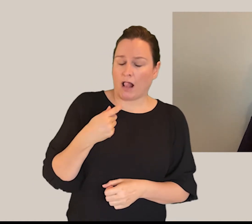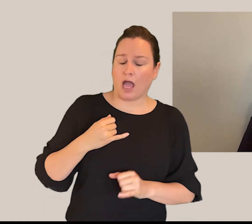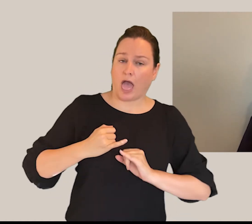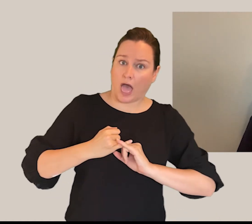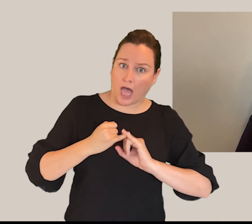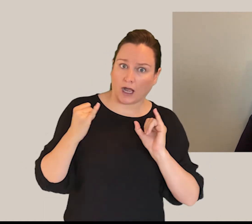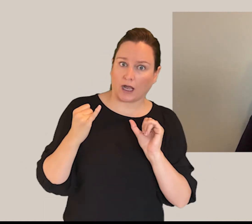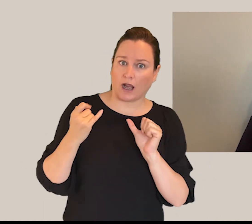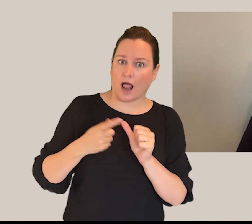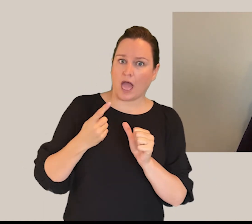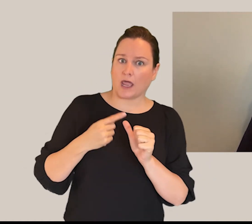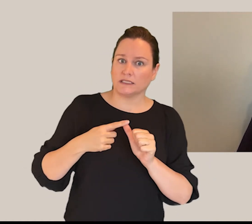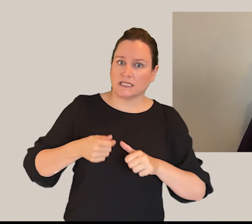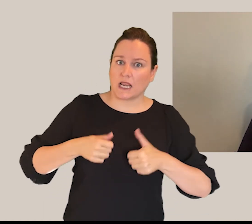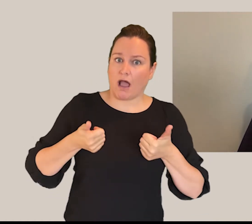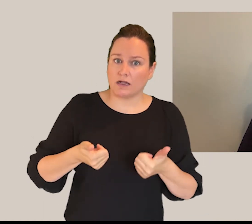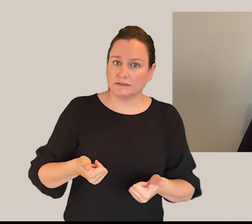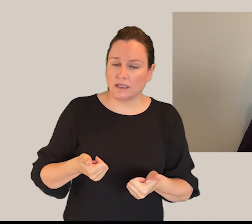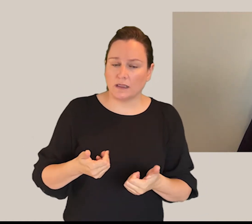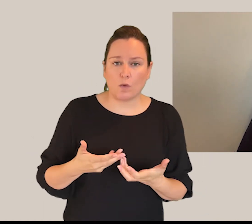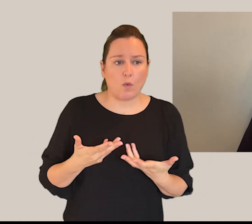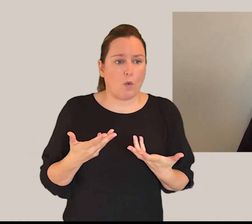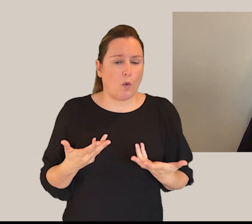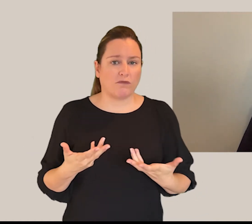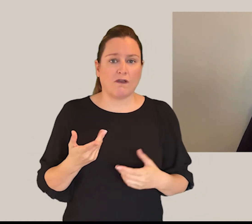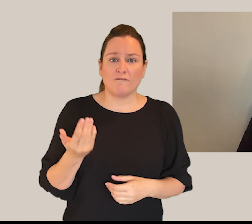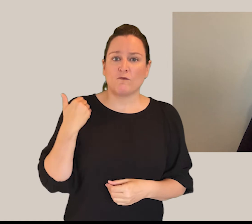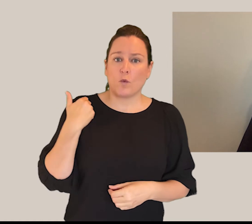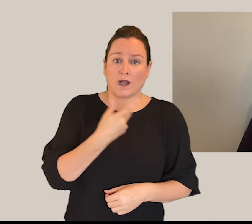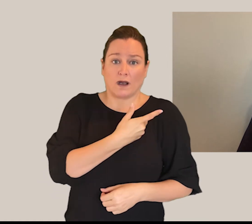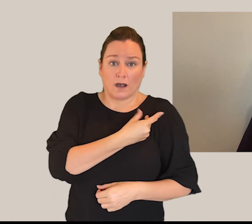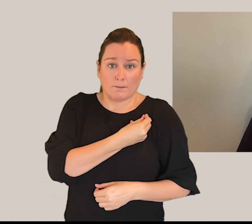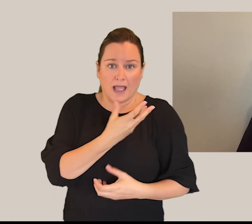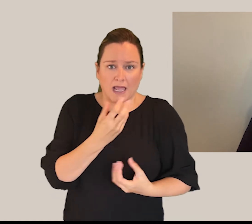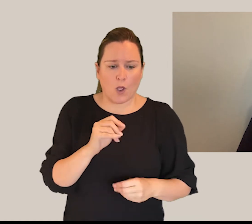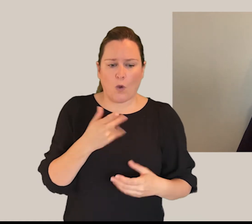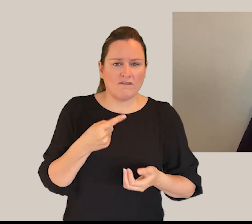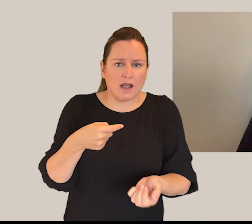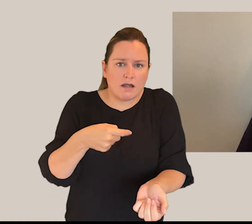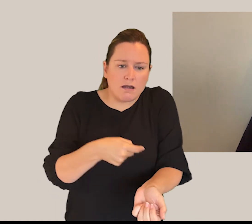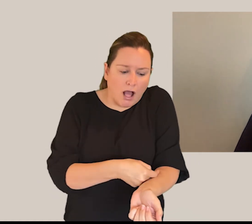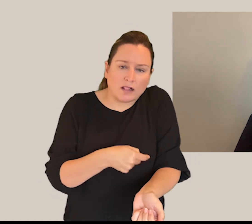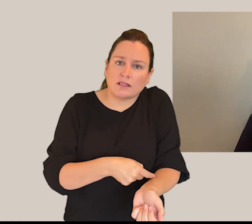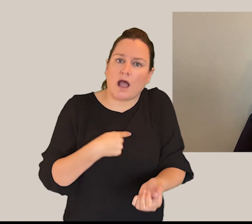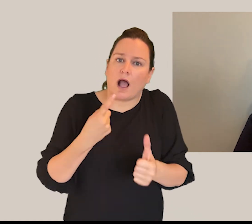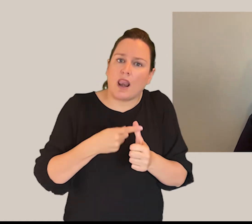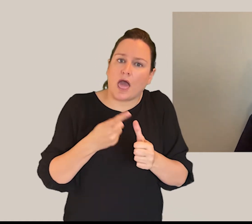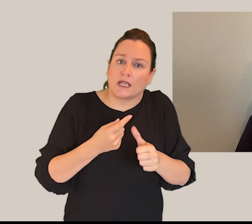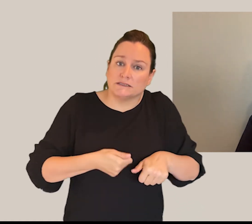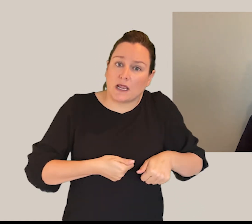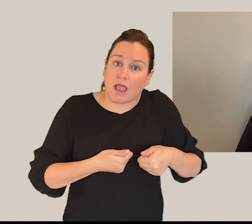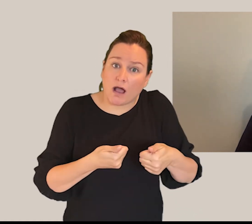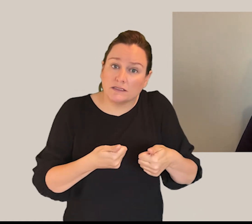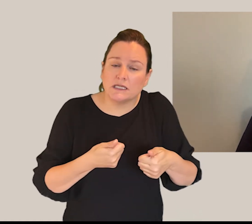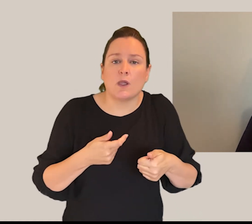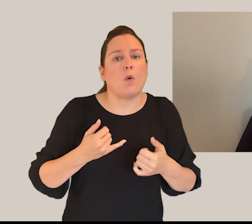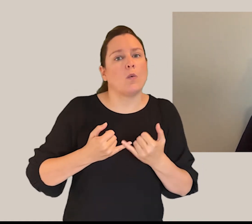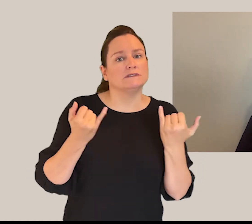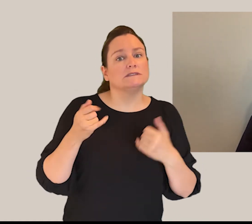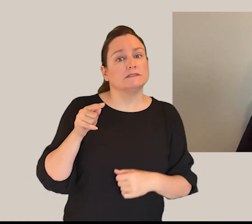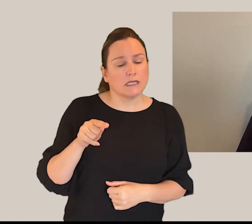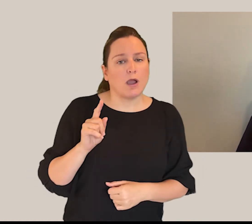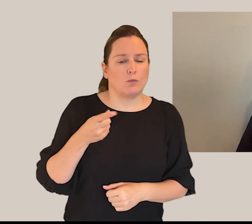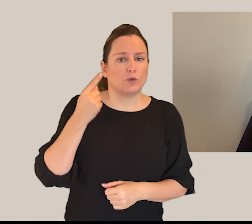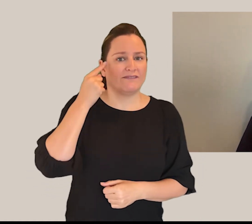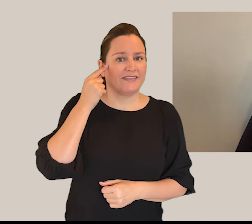allergic reaction, or if you have allergies to previous vaccines or injectables, just of note, previous non-COVID